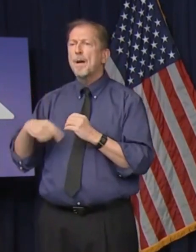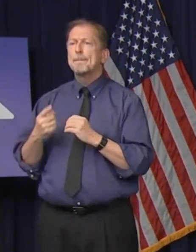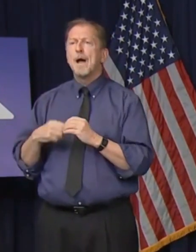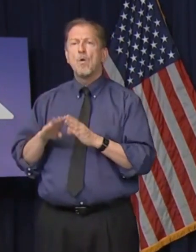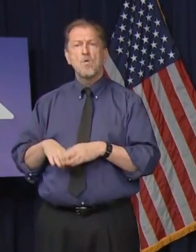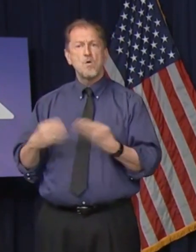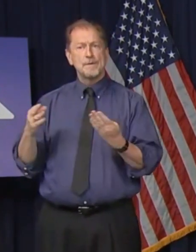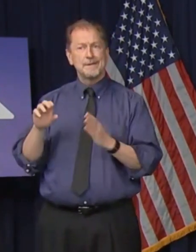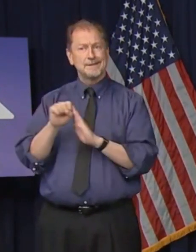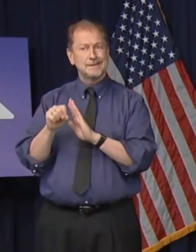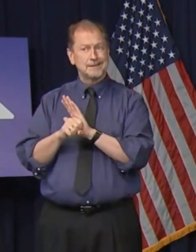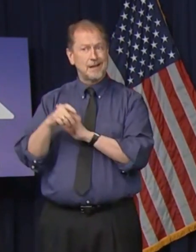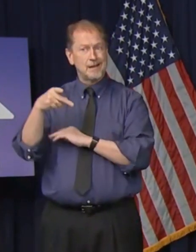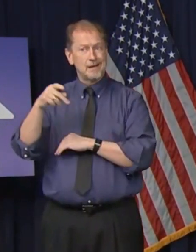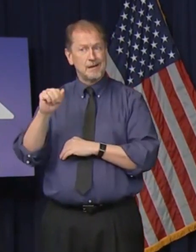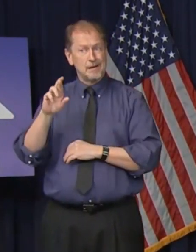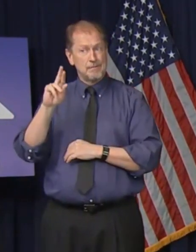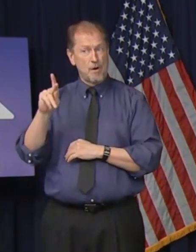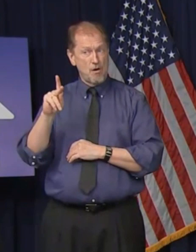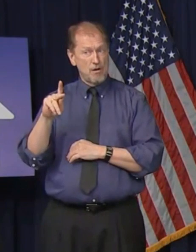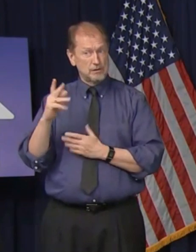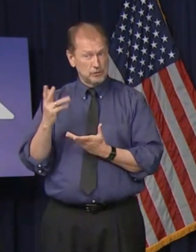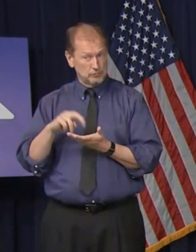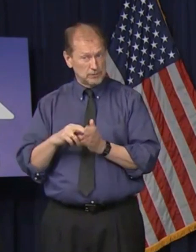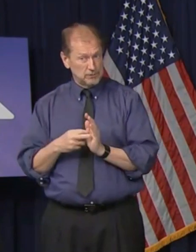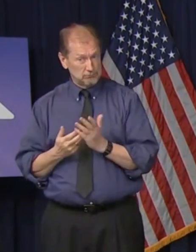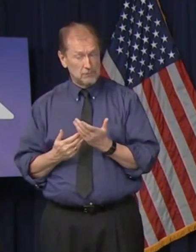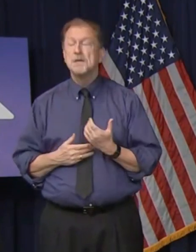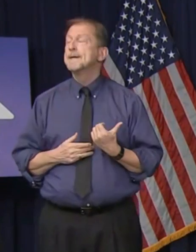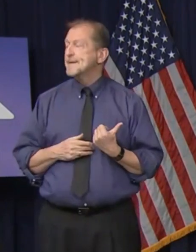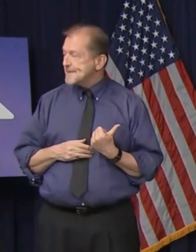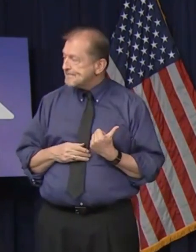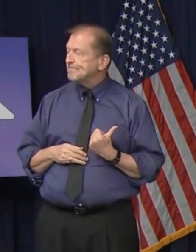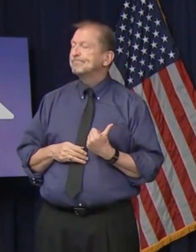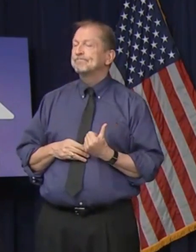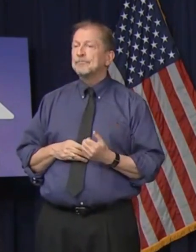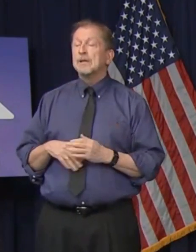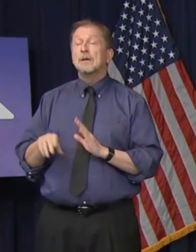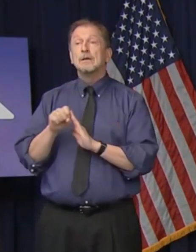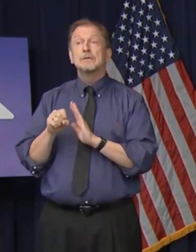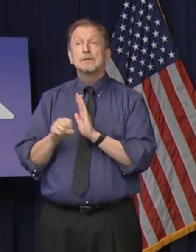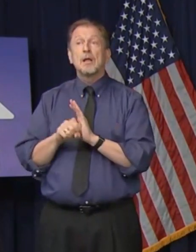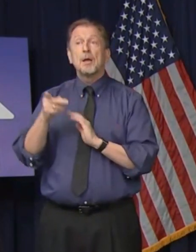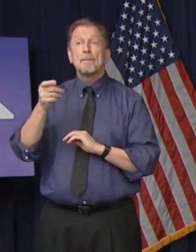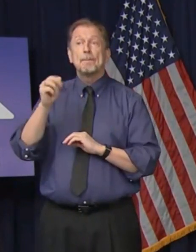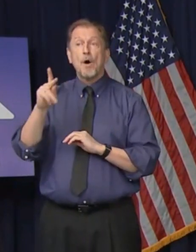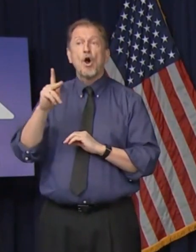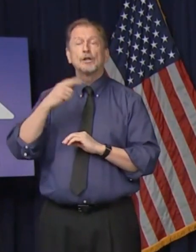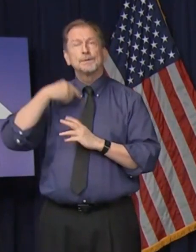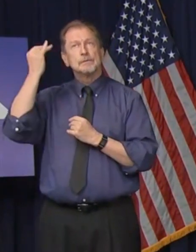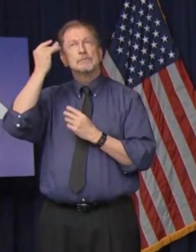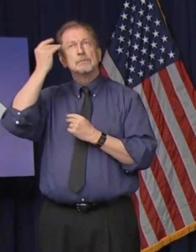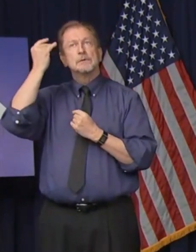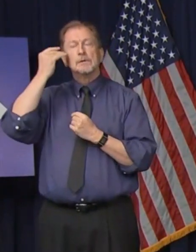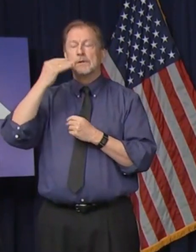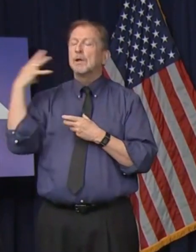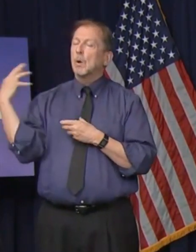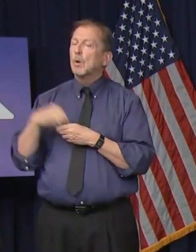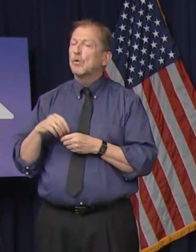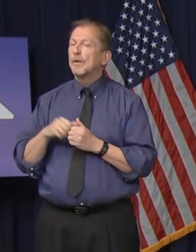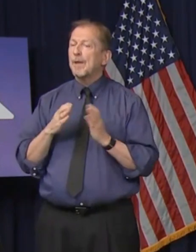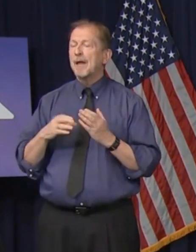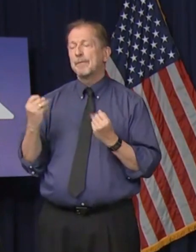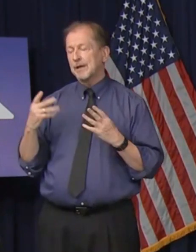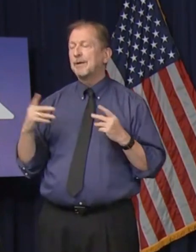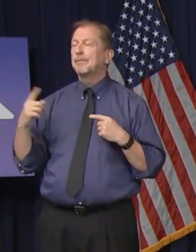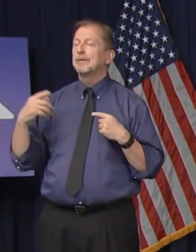well. About how we would consider reopening state parks. Yes, it's something that we absolutely have considered. I've heard a lot